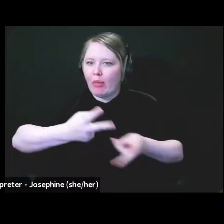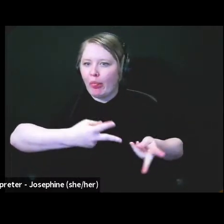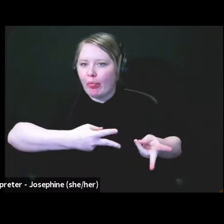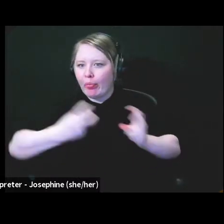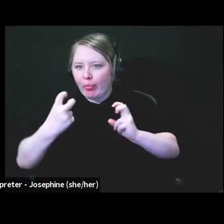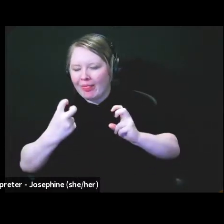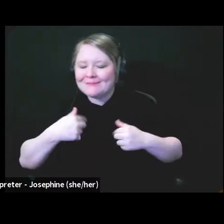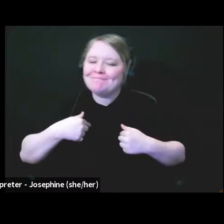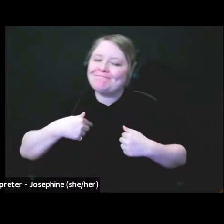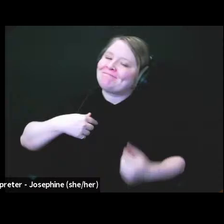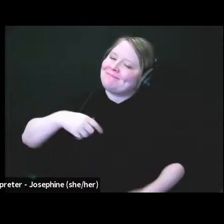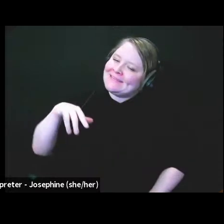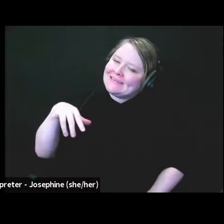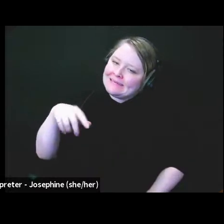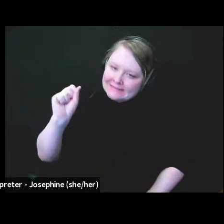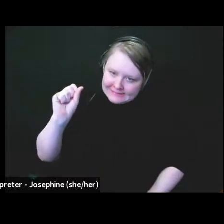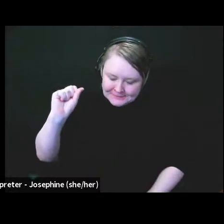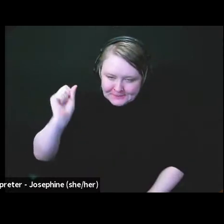Yes, yes, yes.